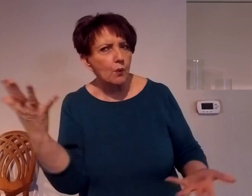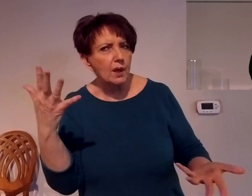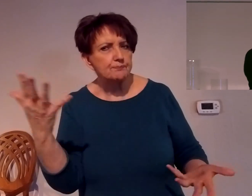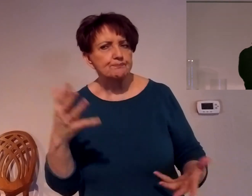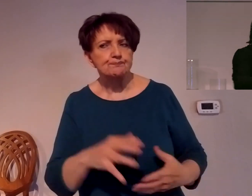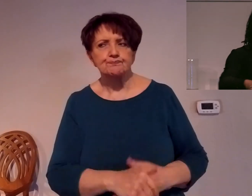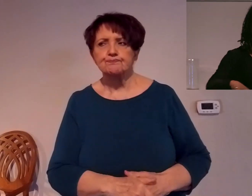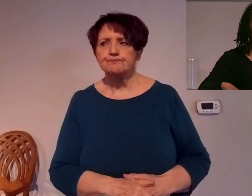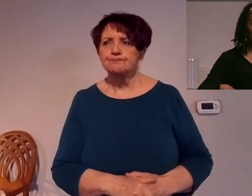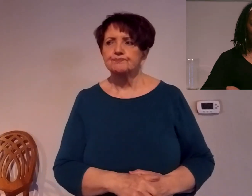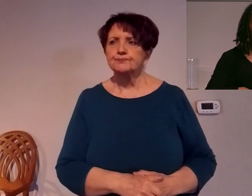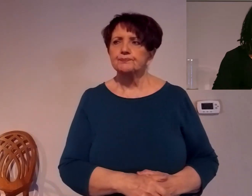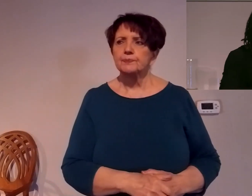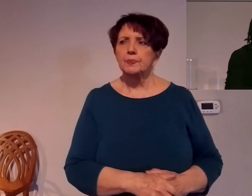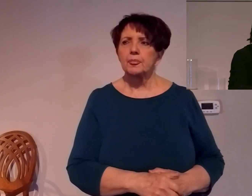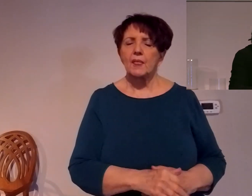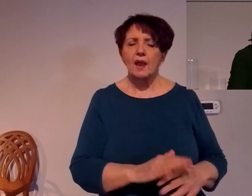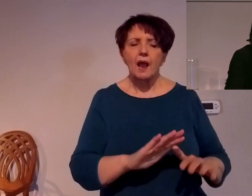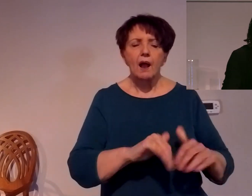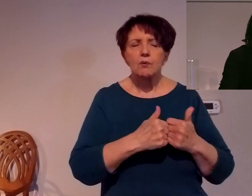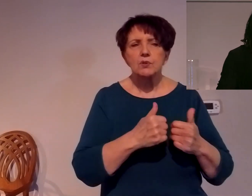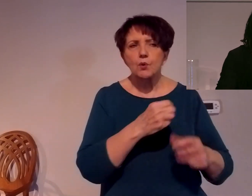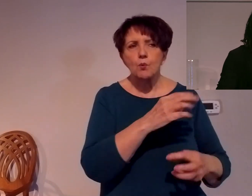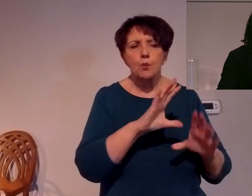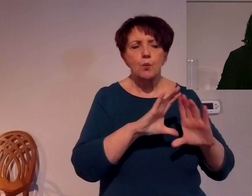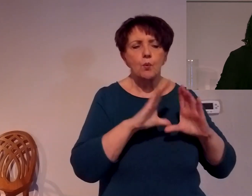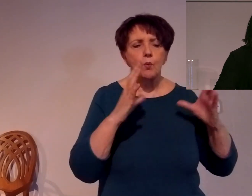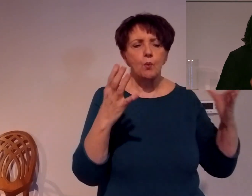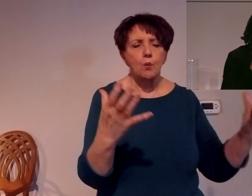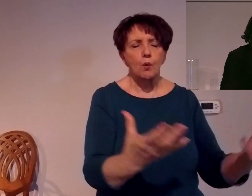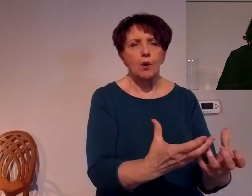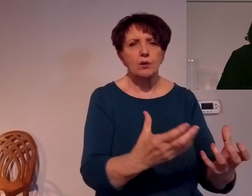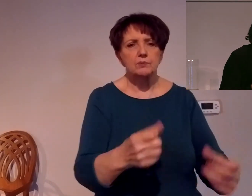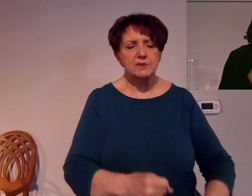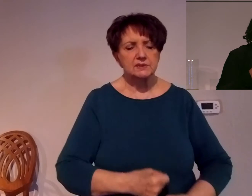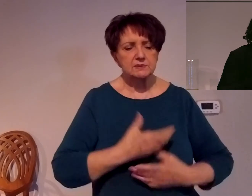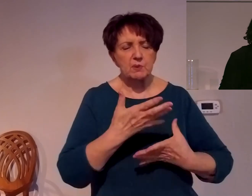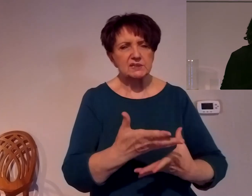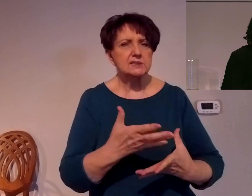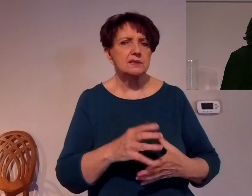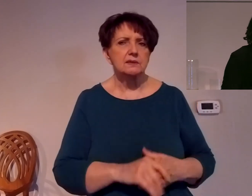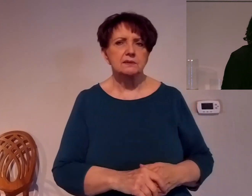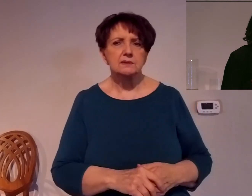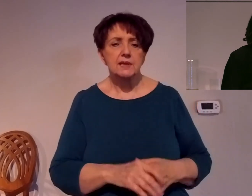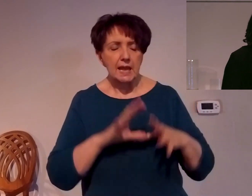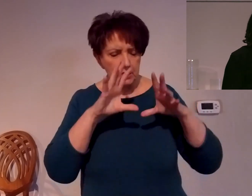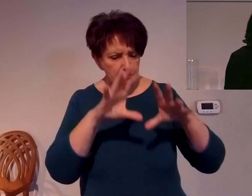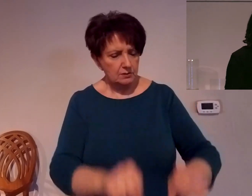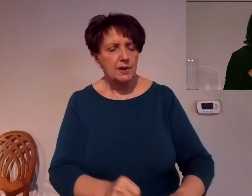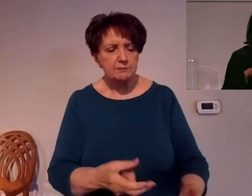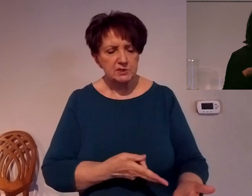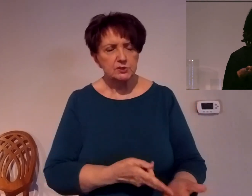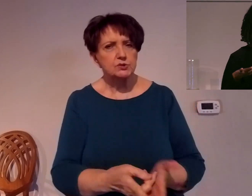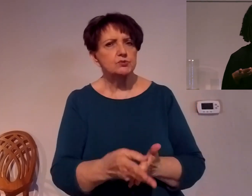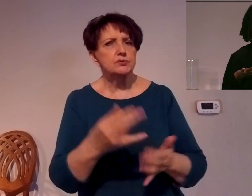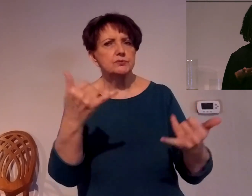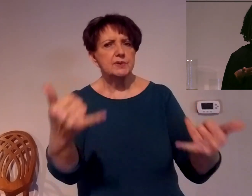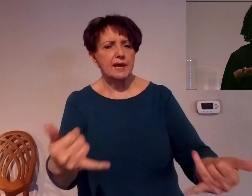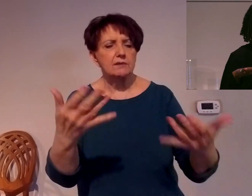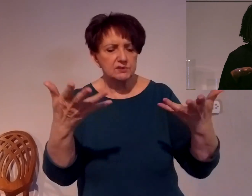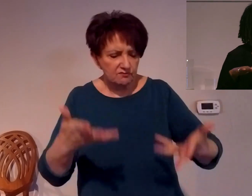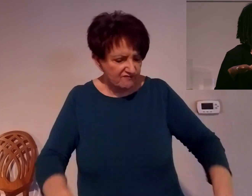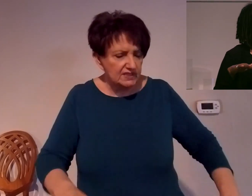and how would the world be expressing? And then we claim that as true now and describe it as already